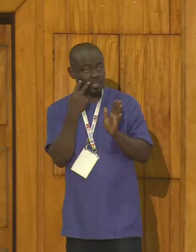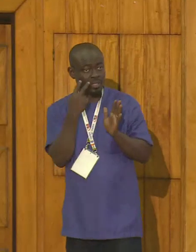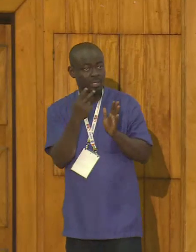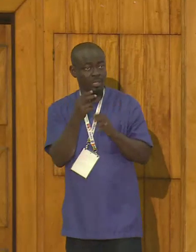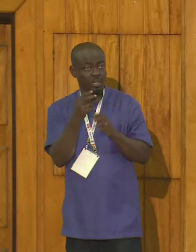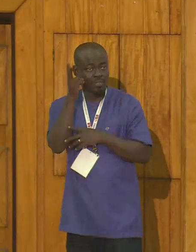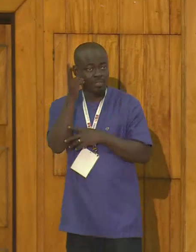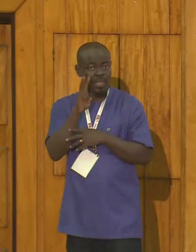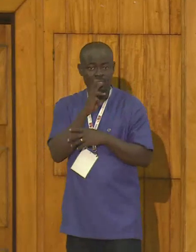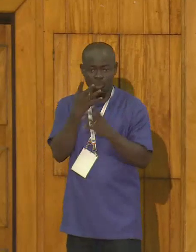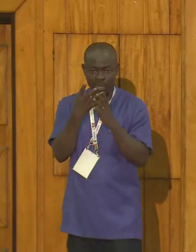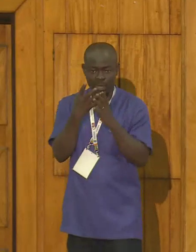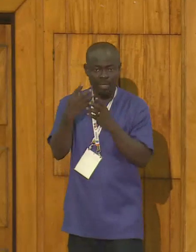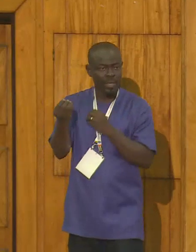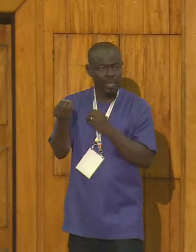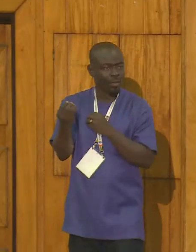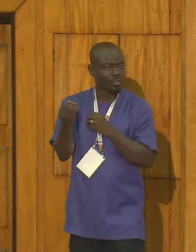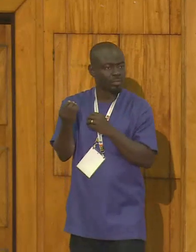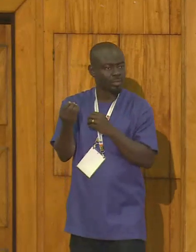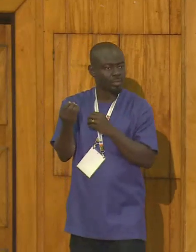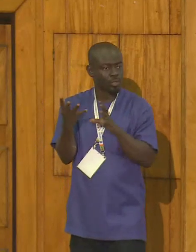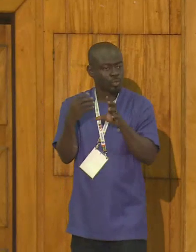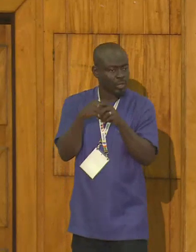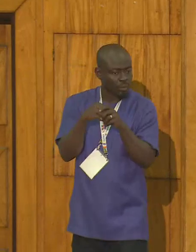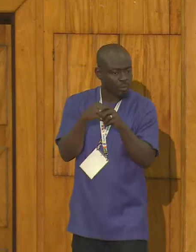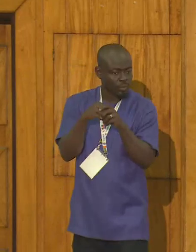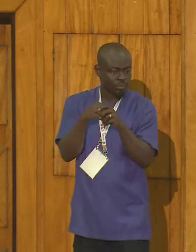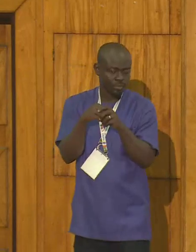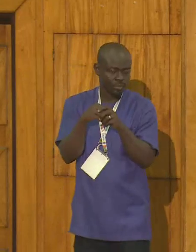vaginal discharge. It also includes